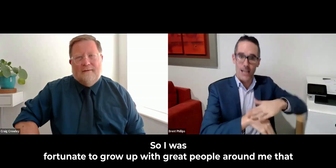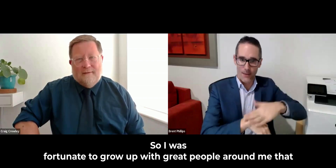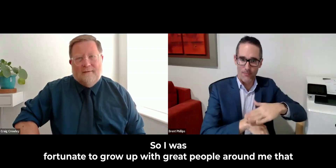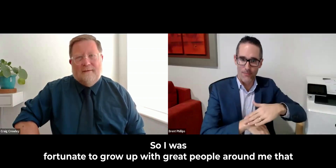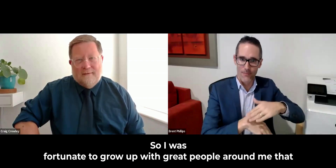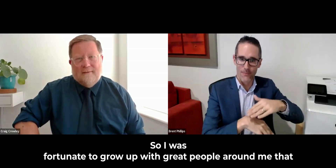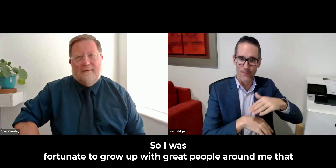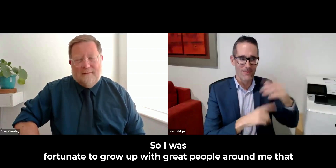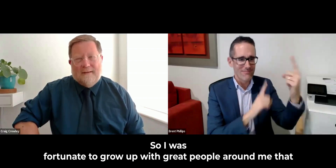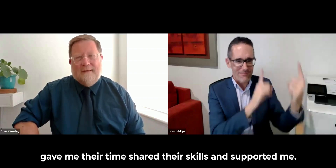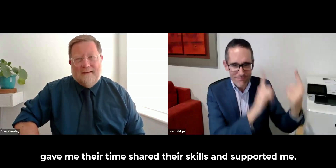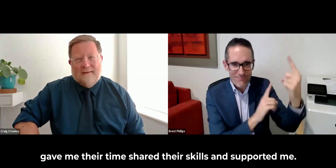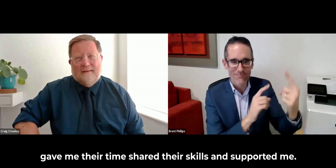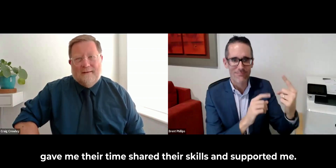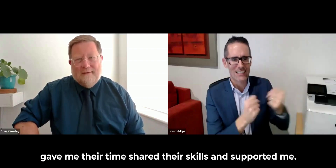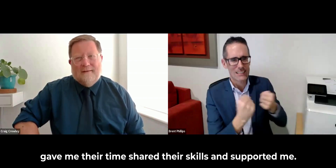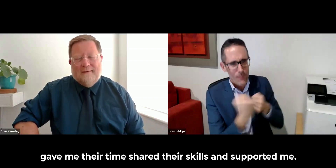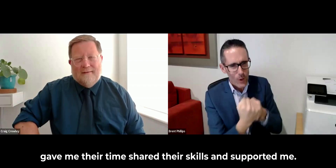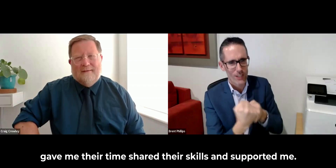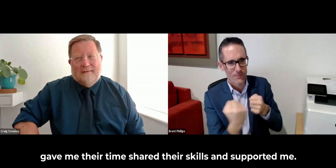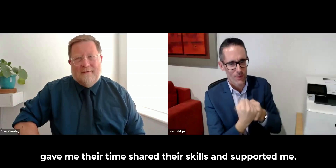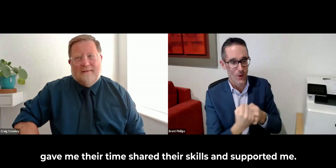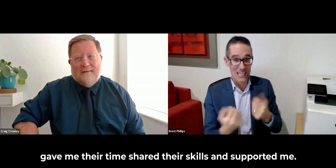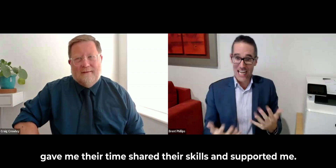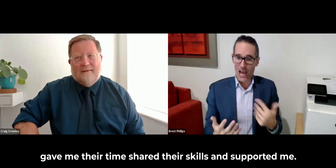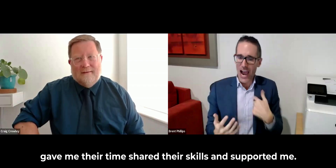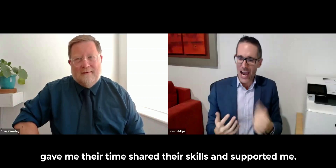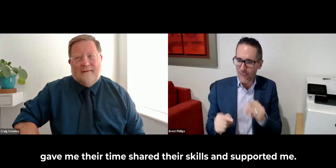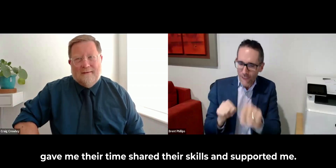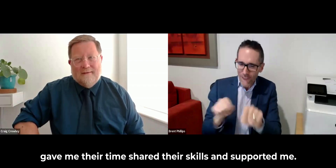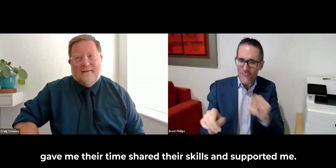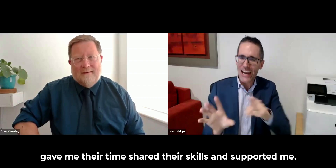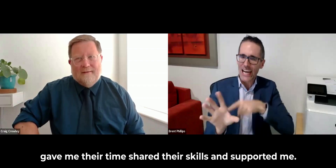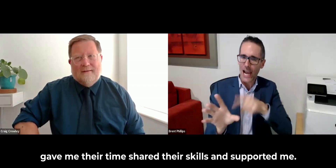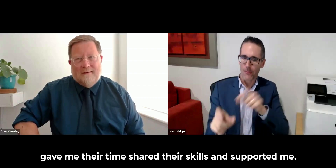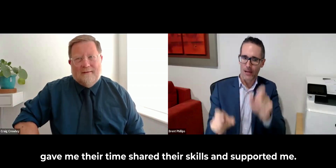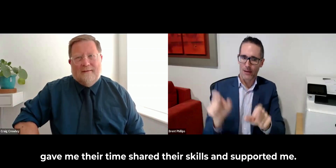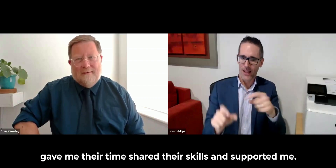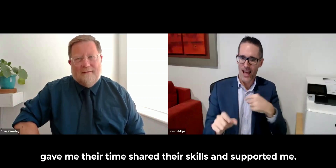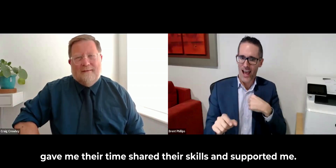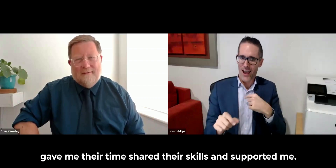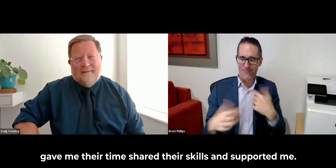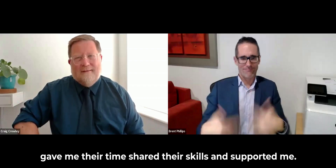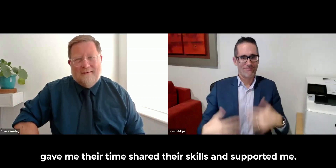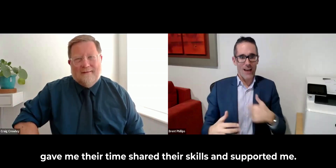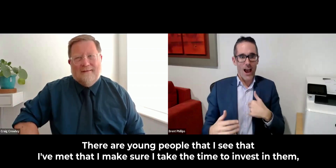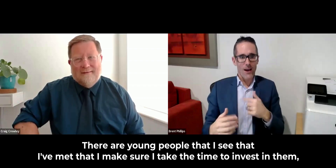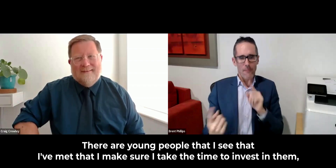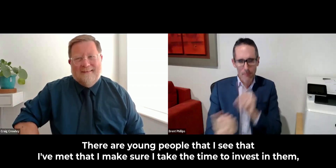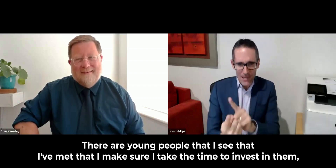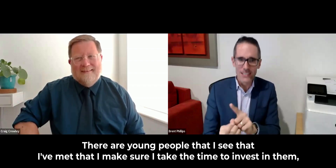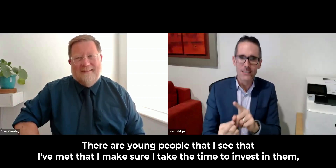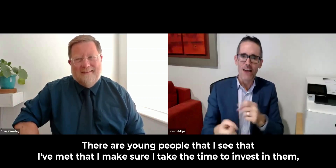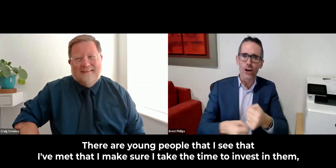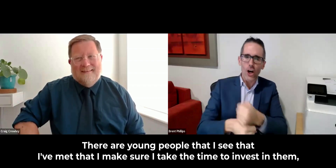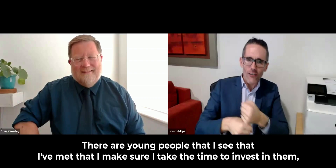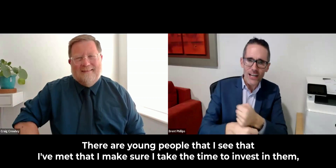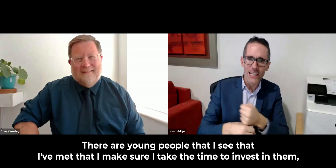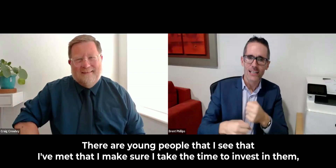great people around me that gave me their time, shared their skills, and supported me. There are young people that I see that